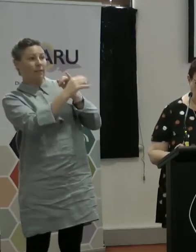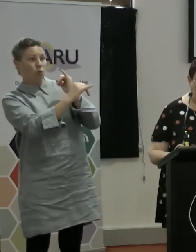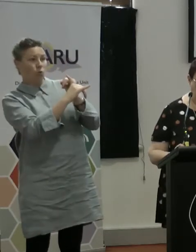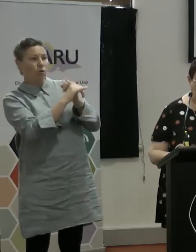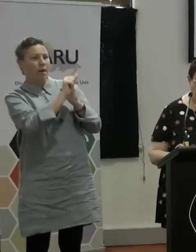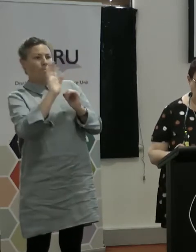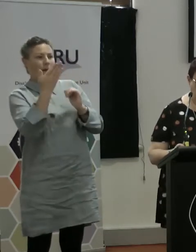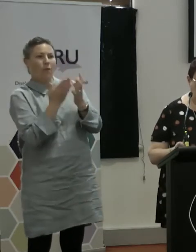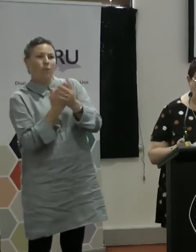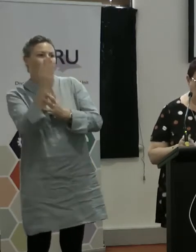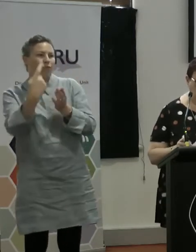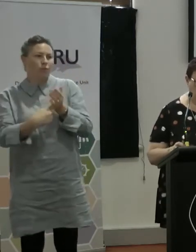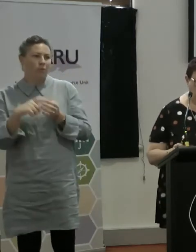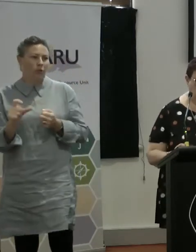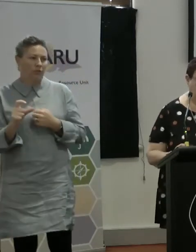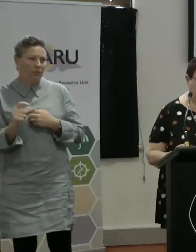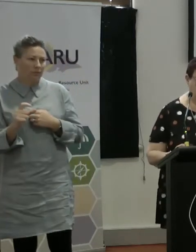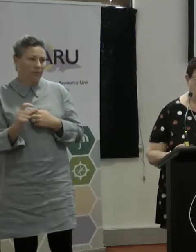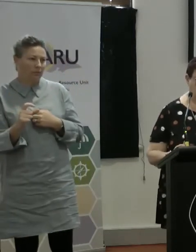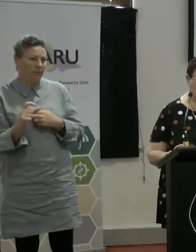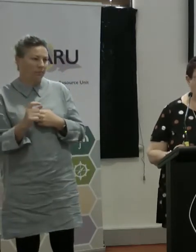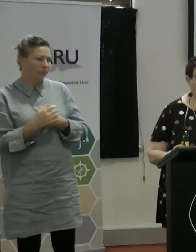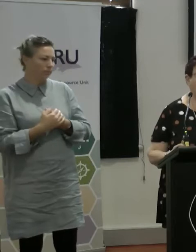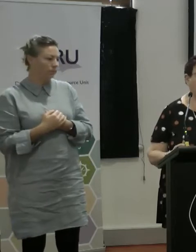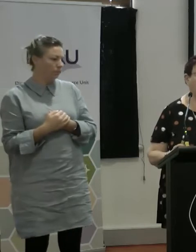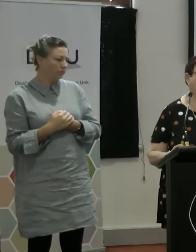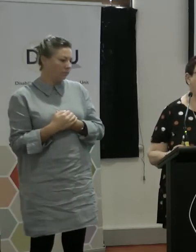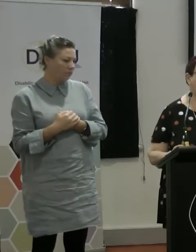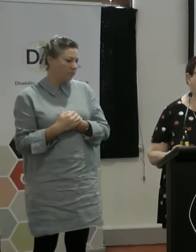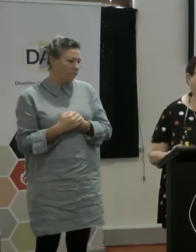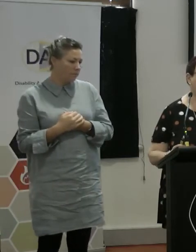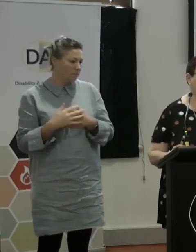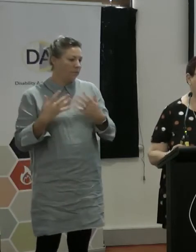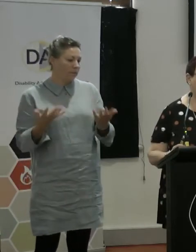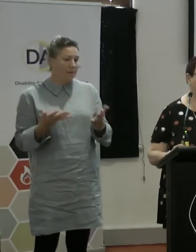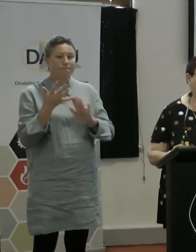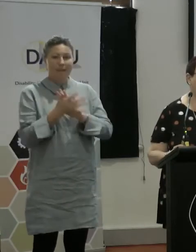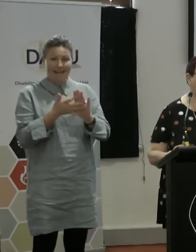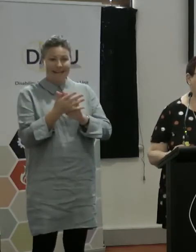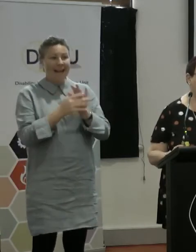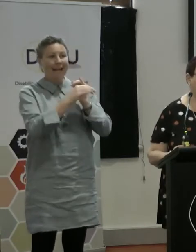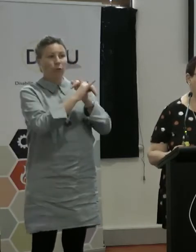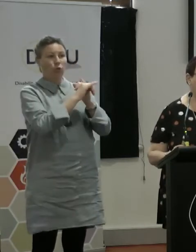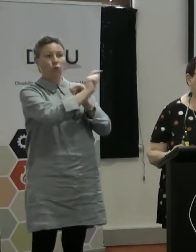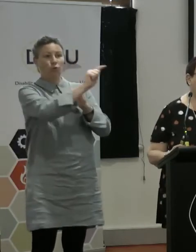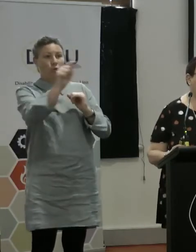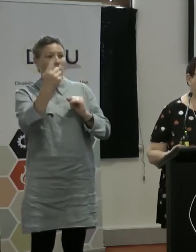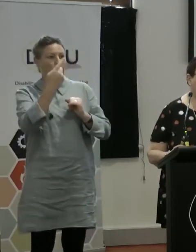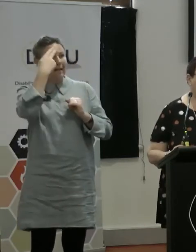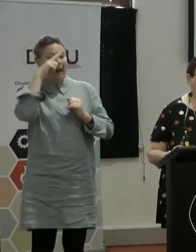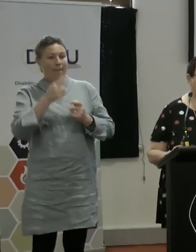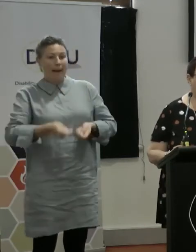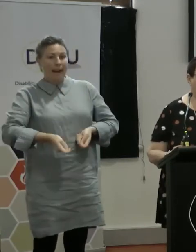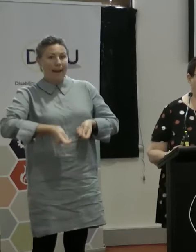service. And institutions being held accountable, institutions that were named in the Royal Commission are